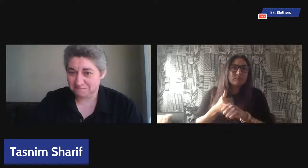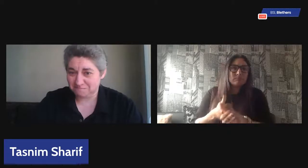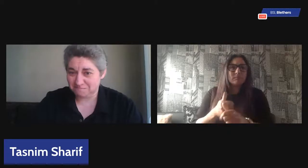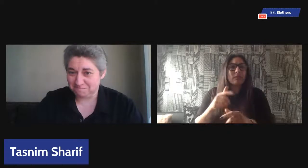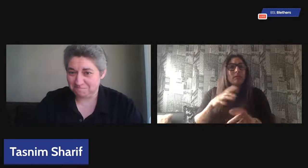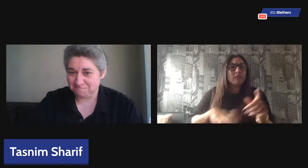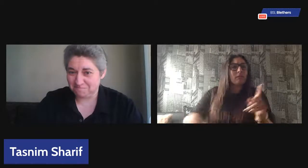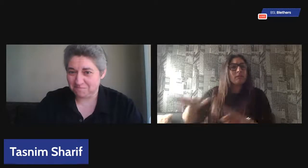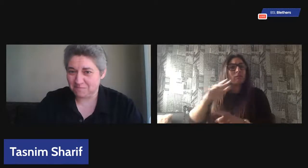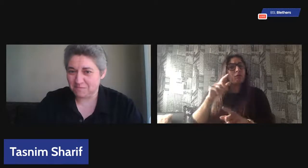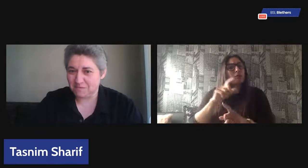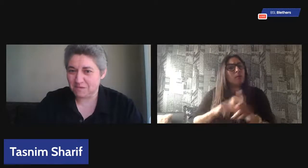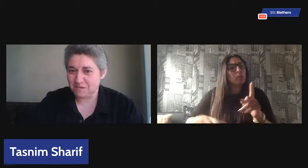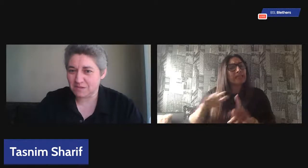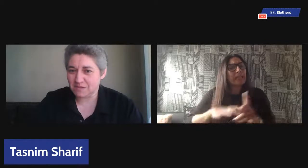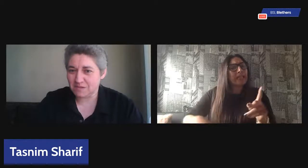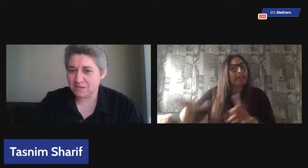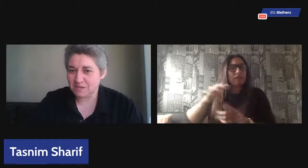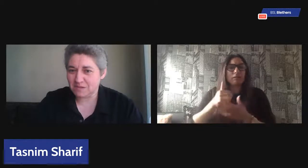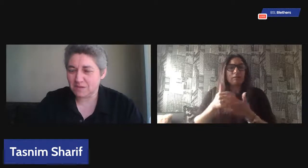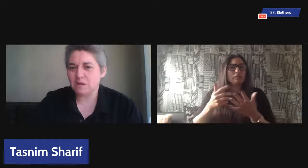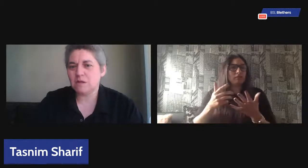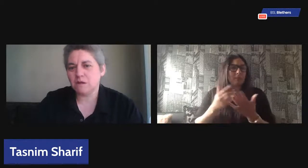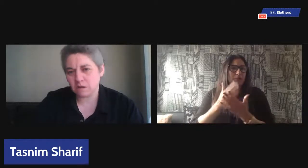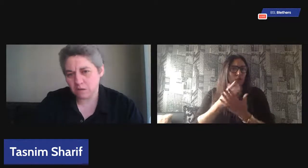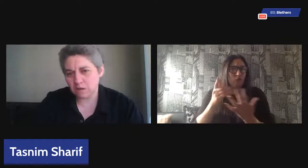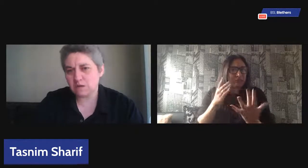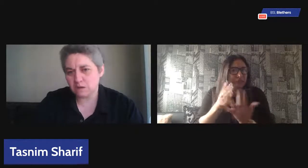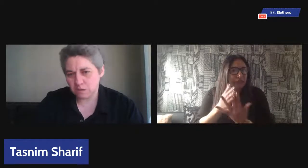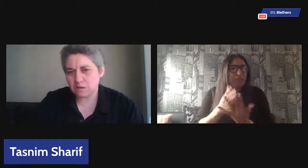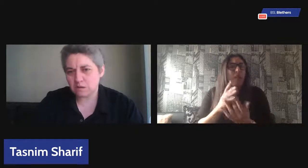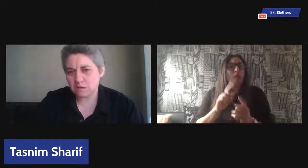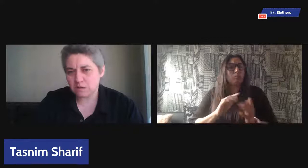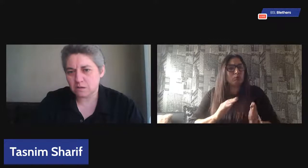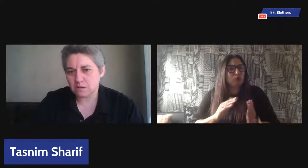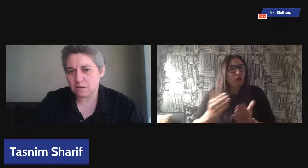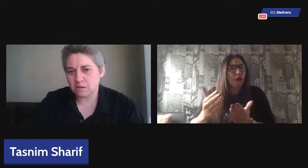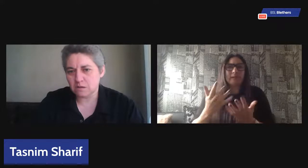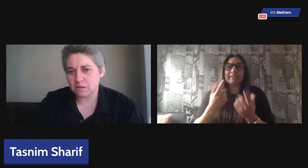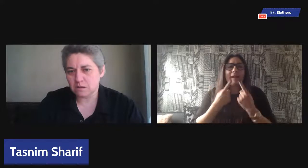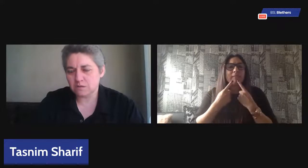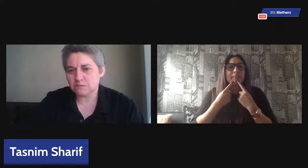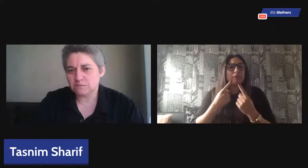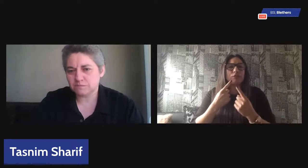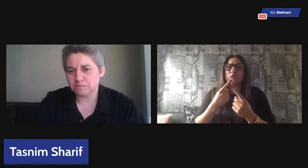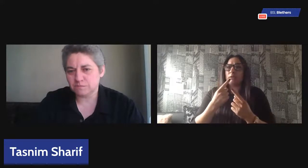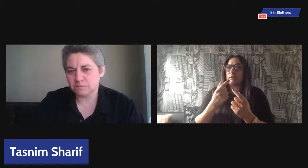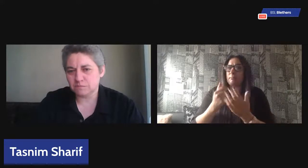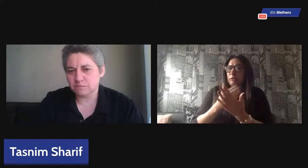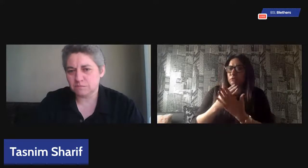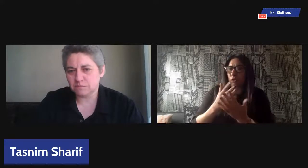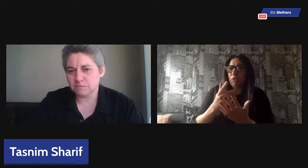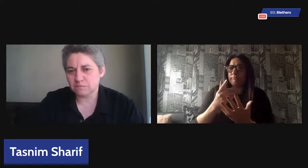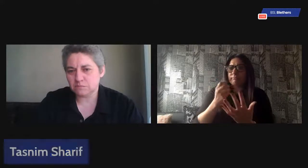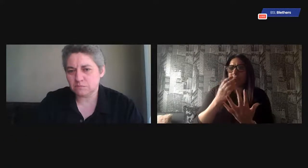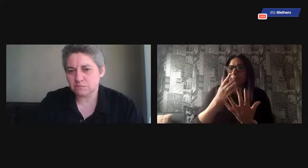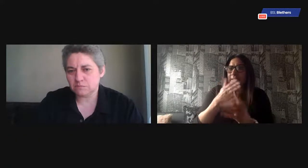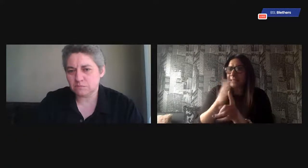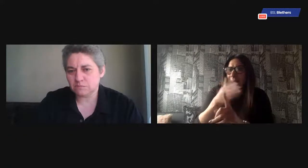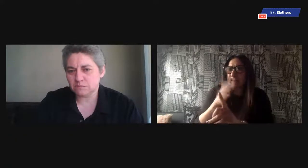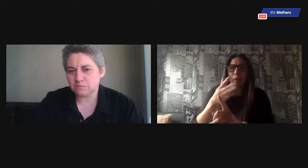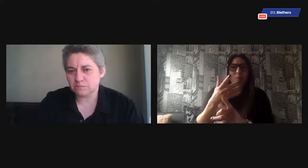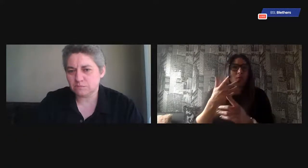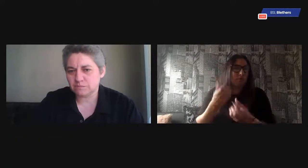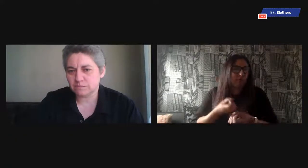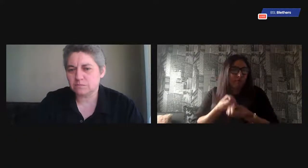short. What I do is I support our community to make sure that things are accessible, that services and